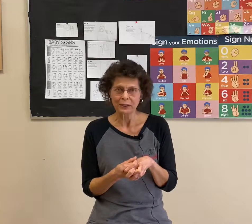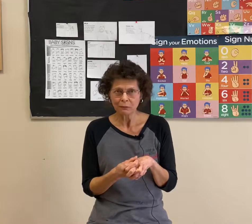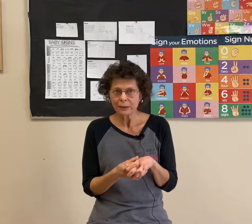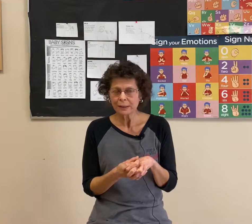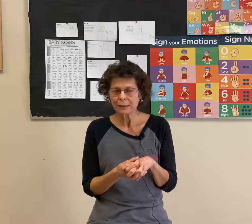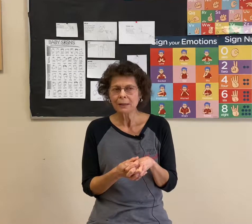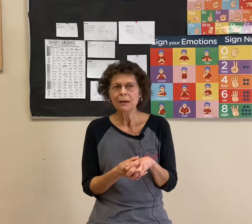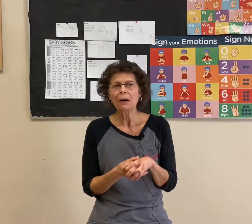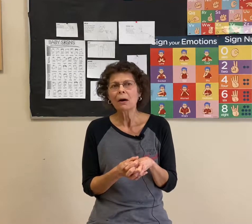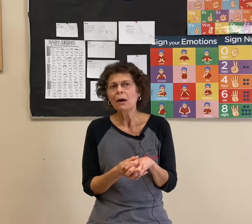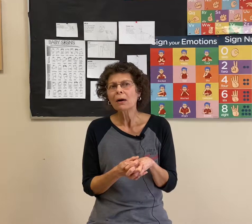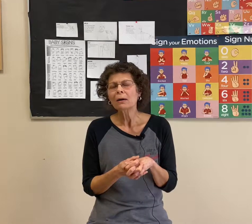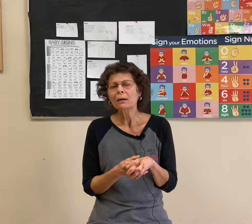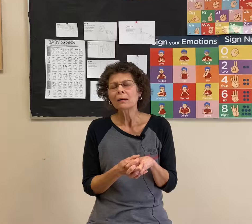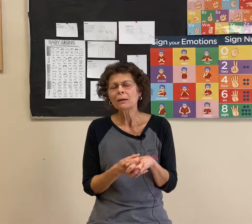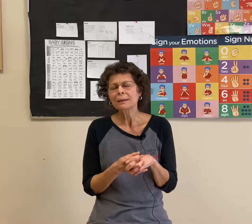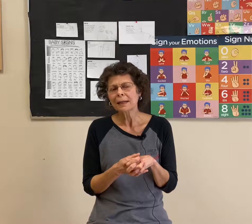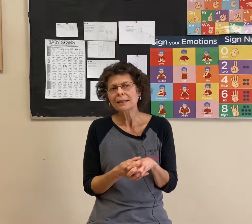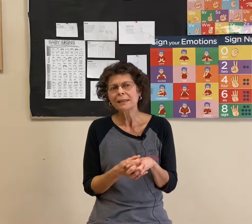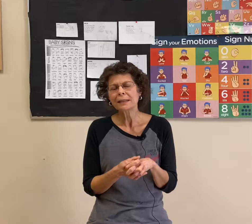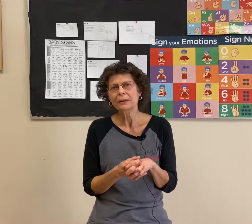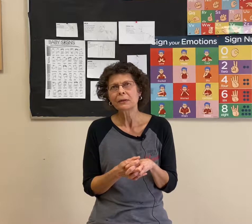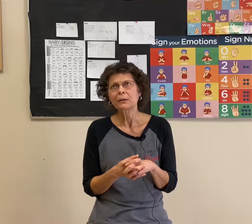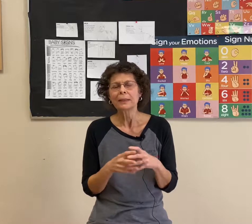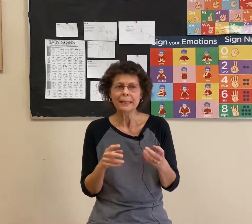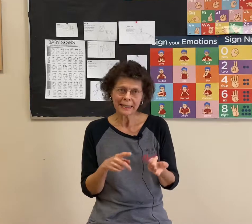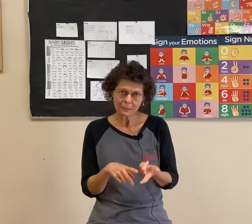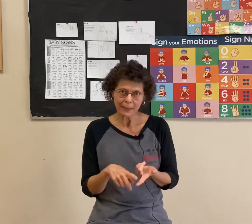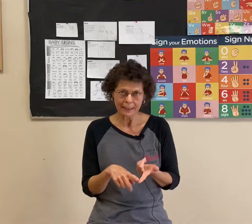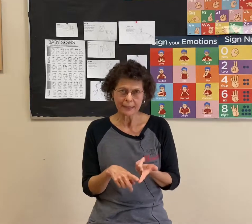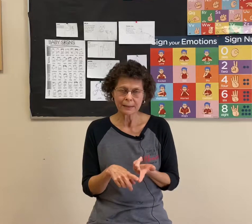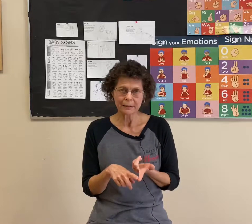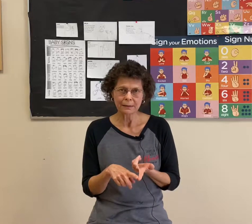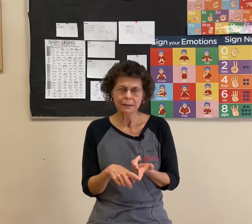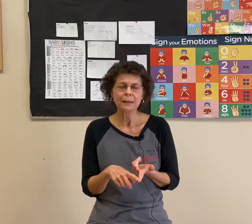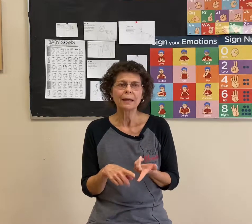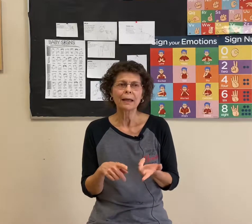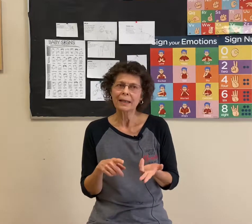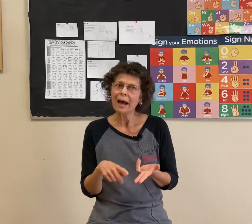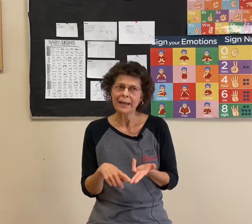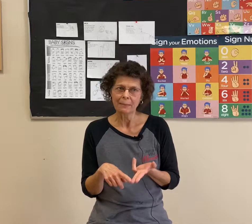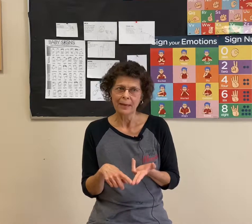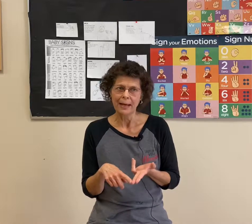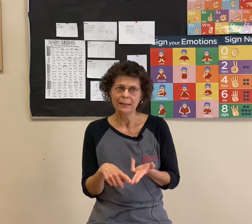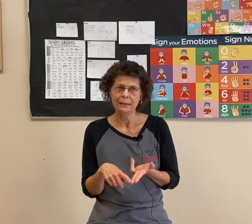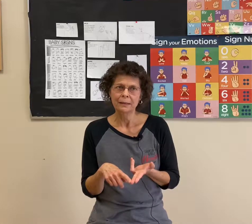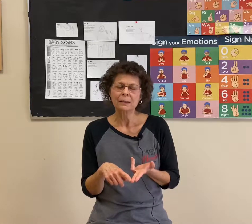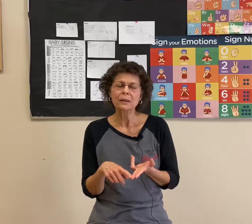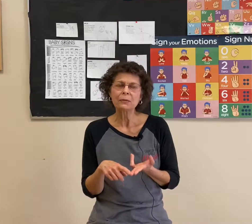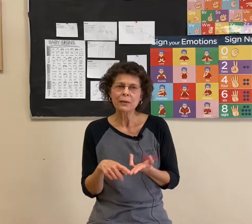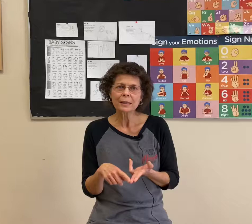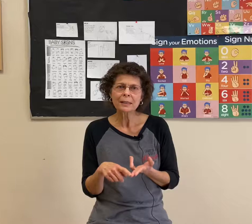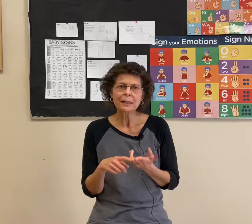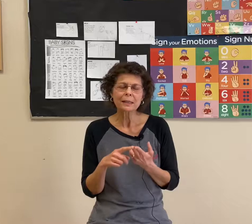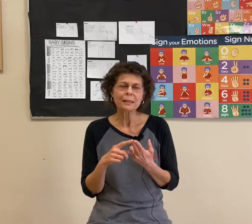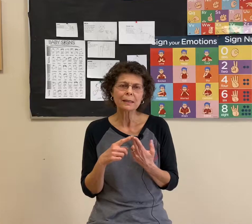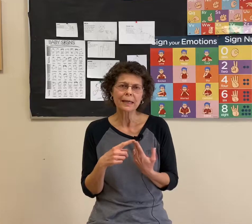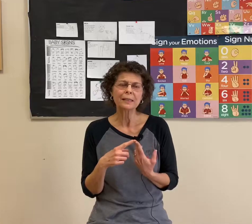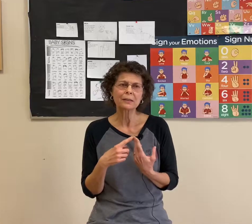infants are signs that are need-based and high impact. So things that they do throughout